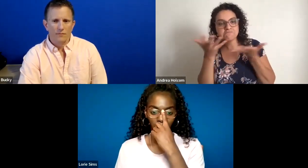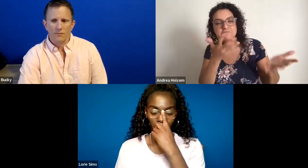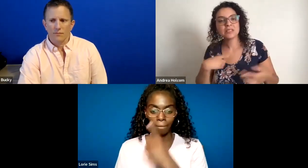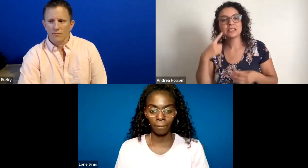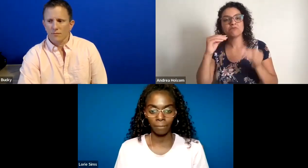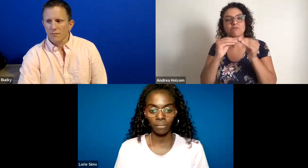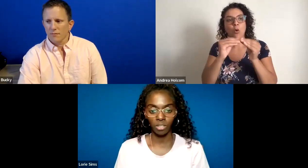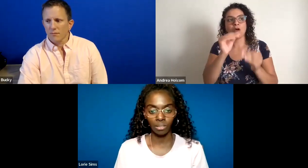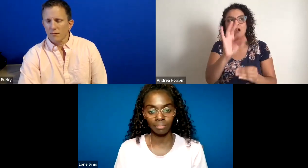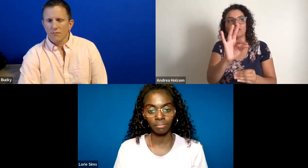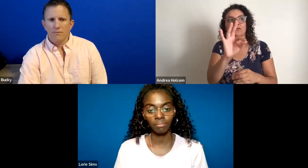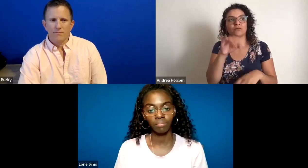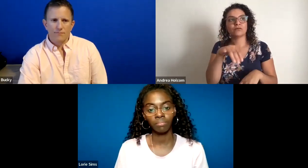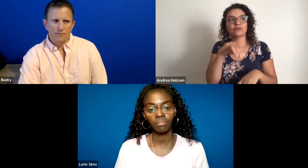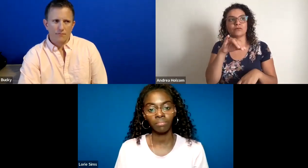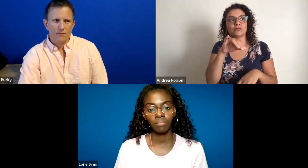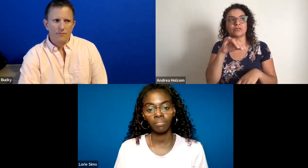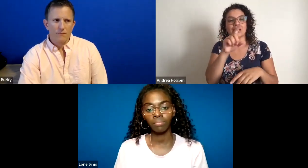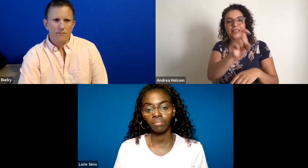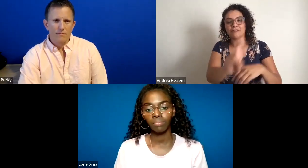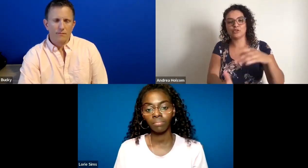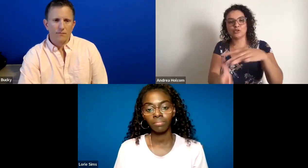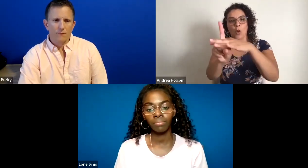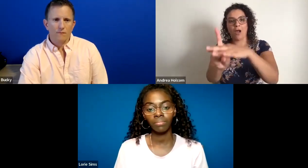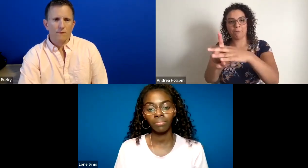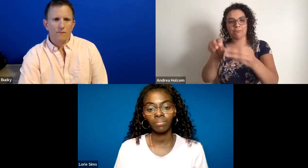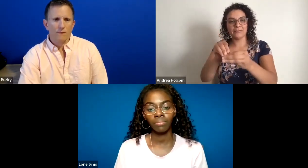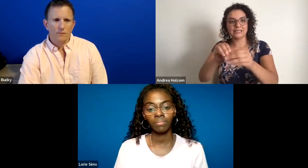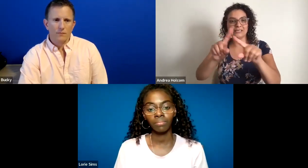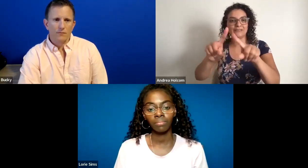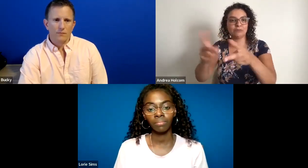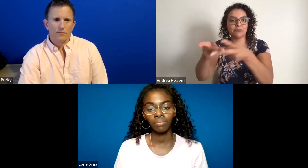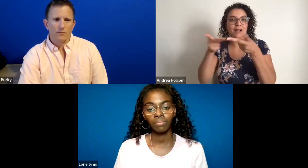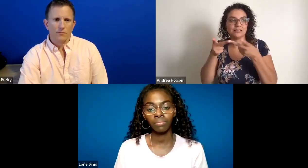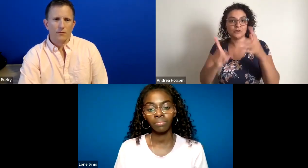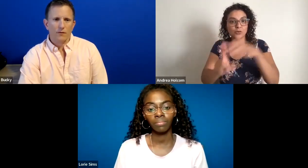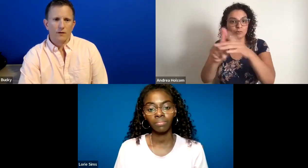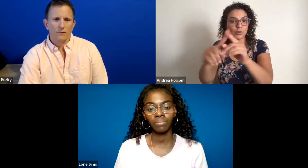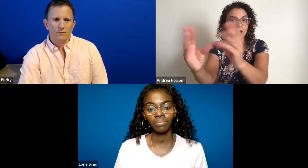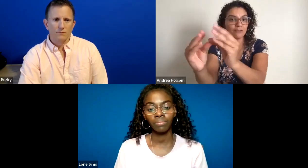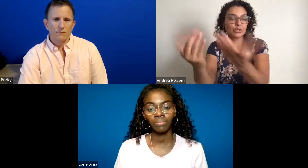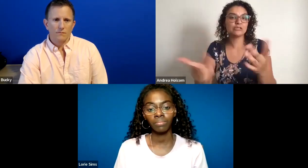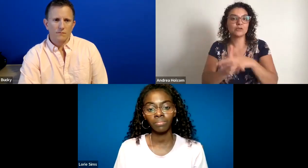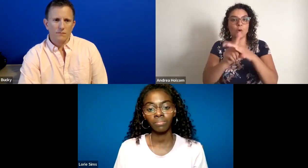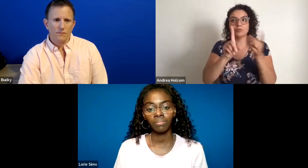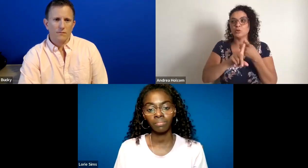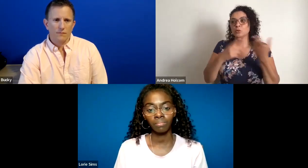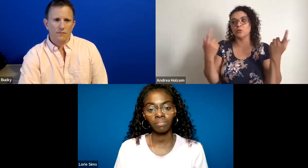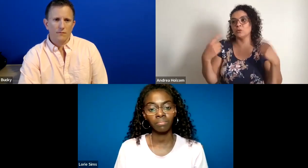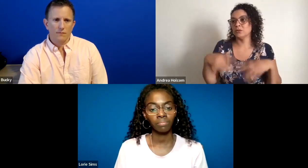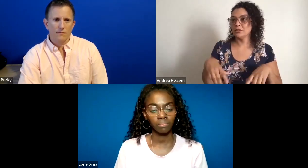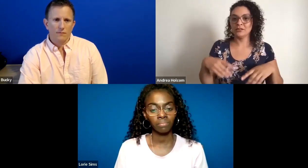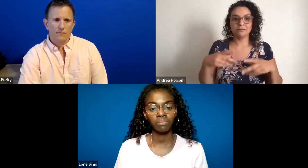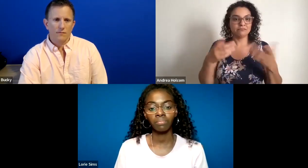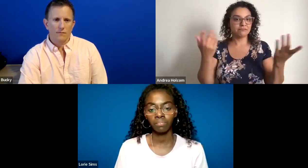reason for that? Would that be for the community to say, okay, that's what you're doing? Or is it more of, showing up in various places,